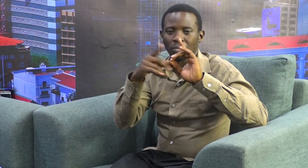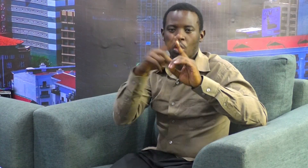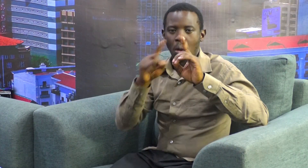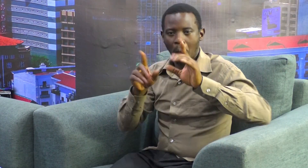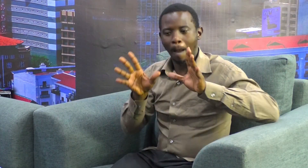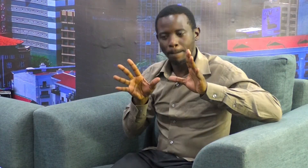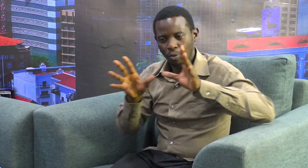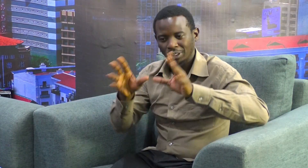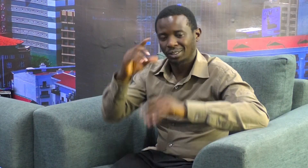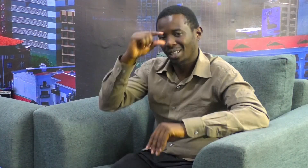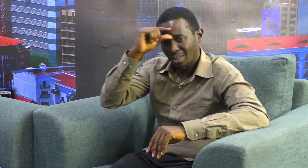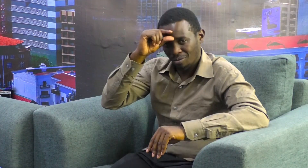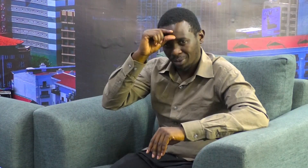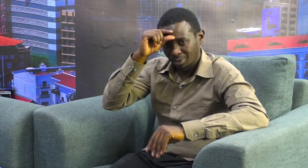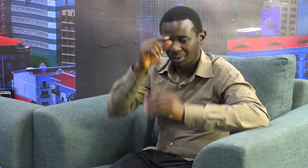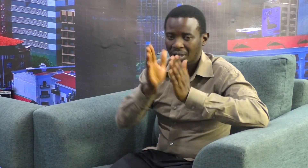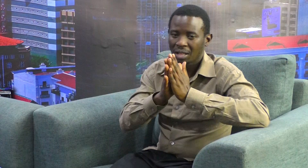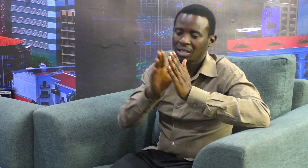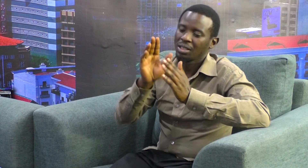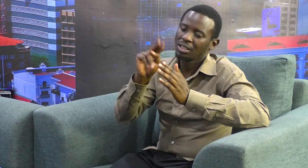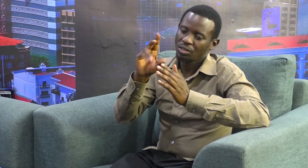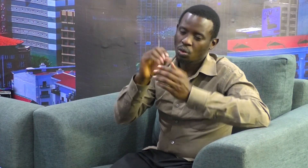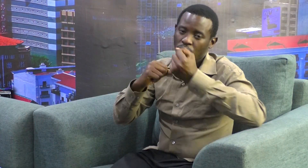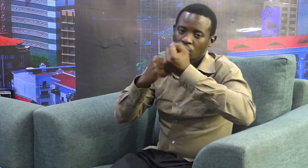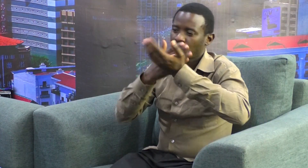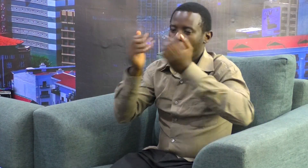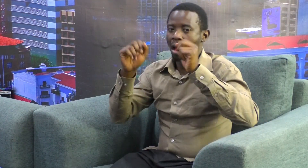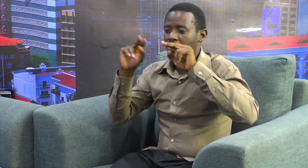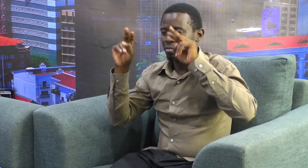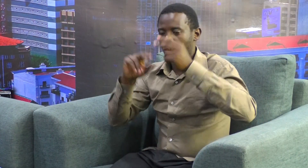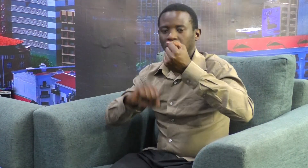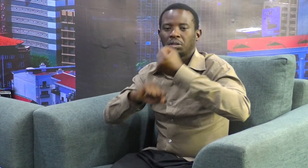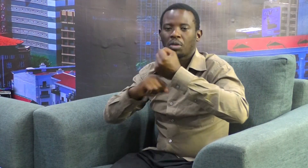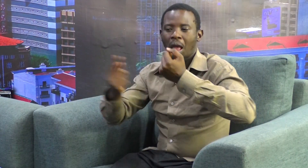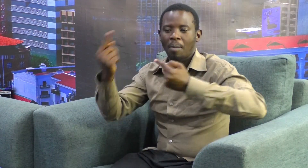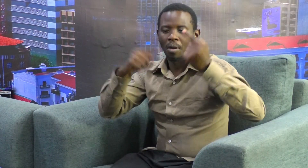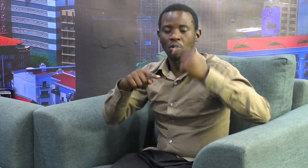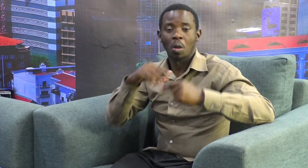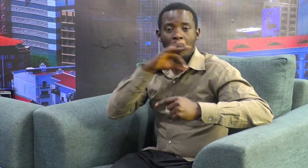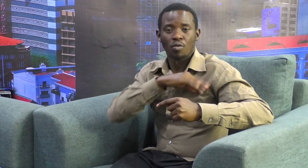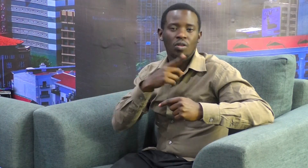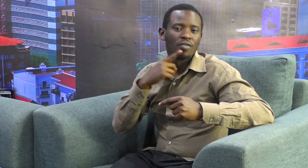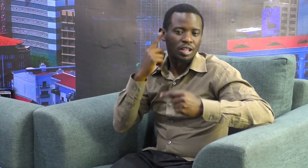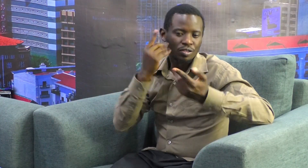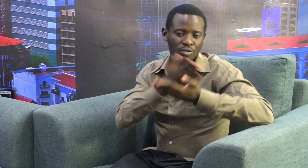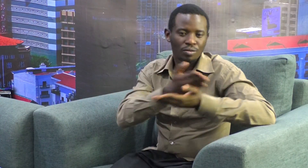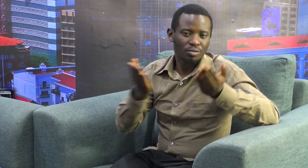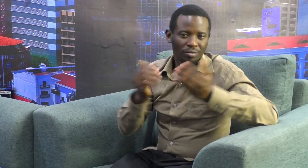too, as we push the government to give in equal opportunities for everybody. There is